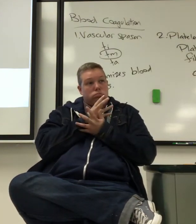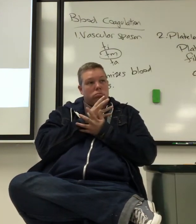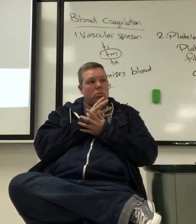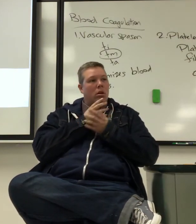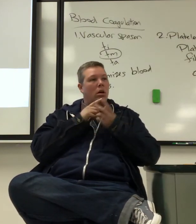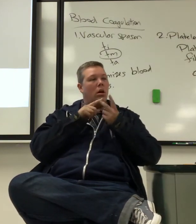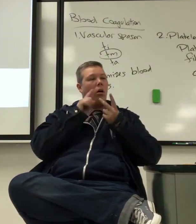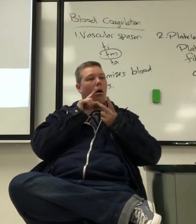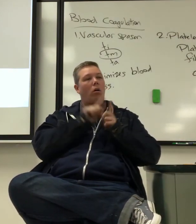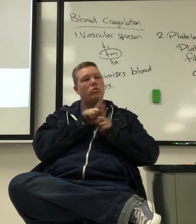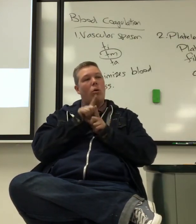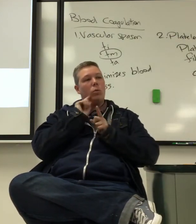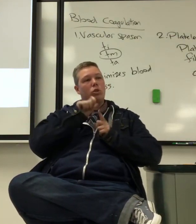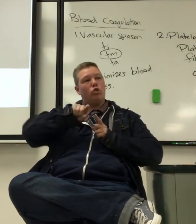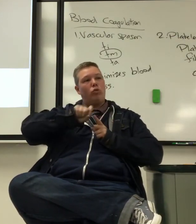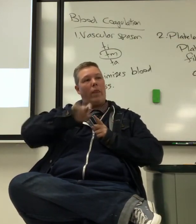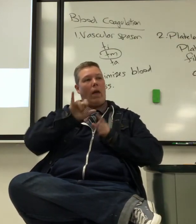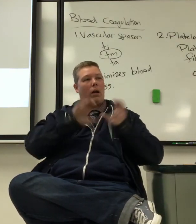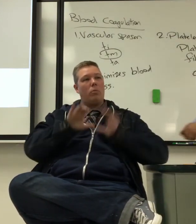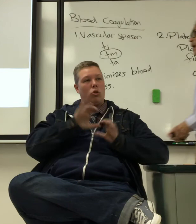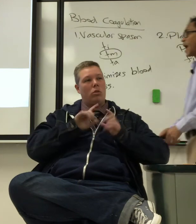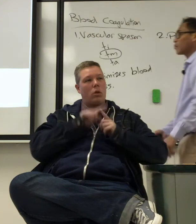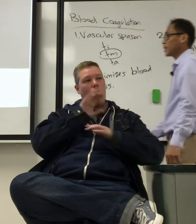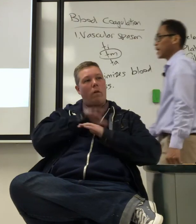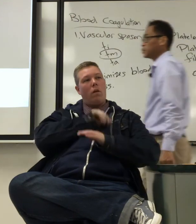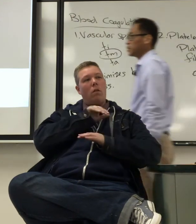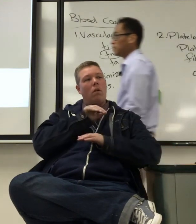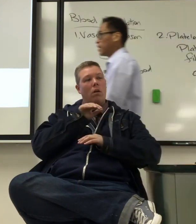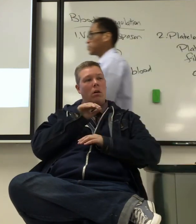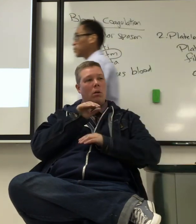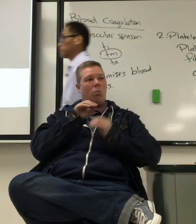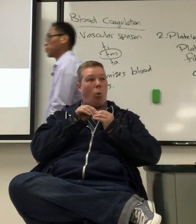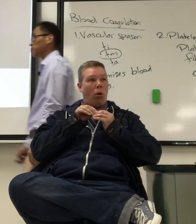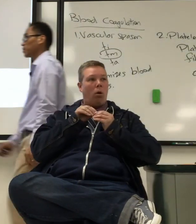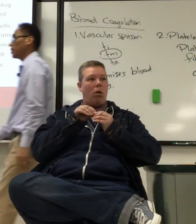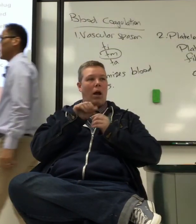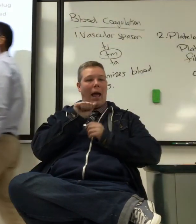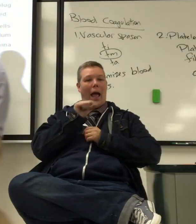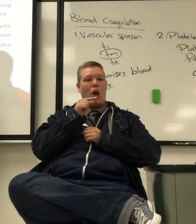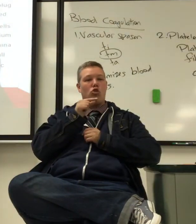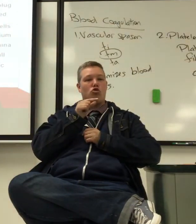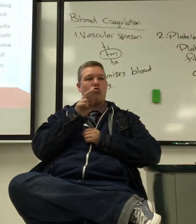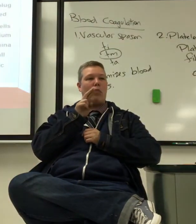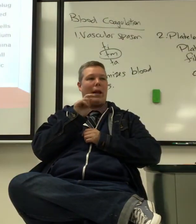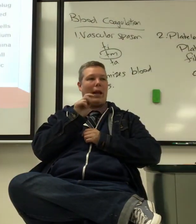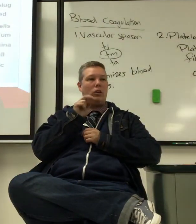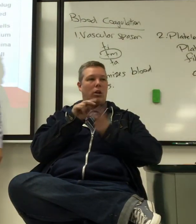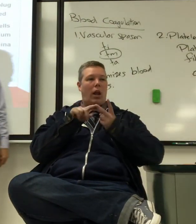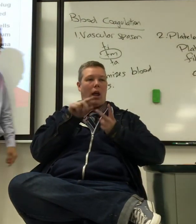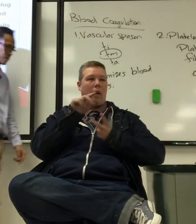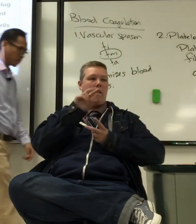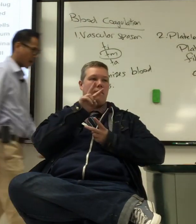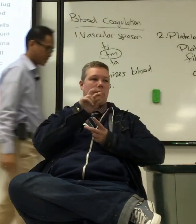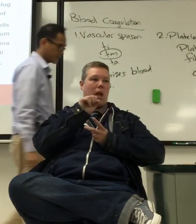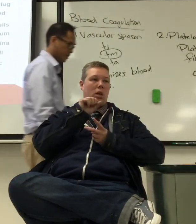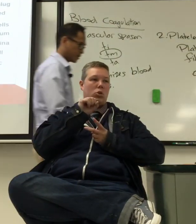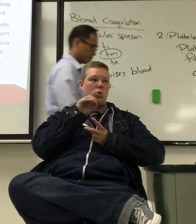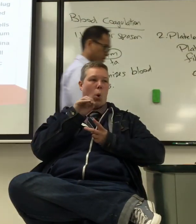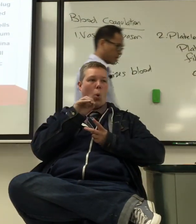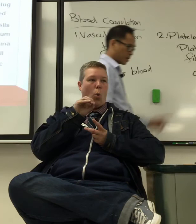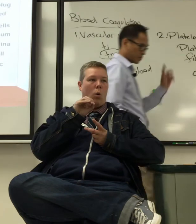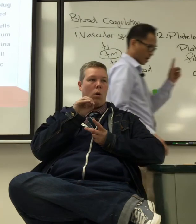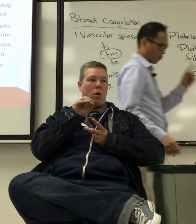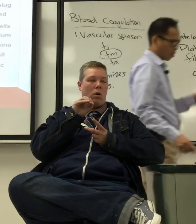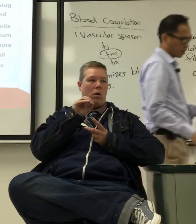chemicals that facilitate more aggregation and vasoconstriction. Here's a better picture of these